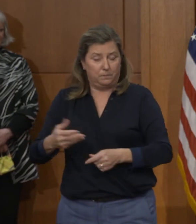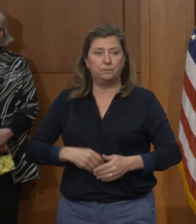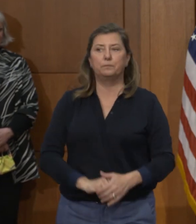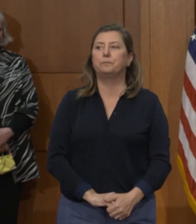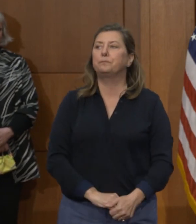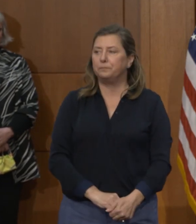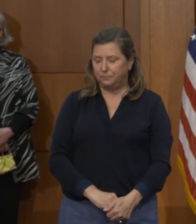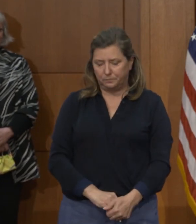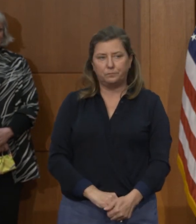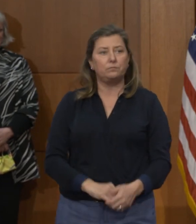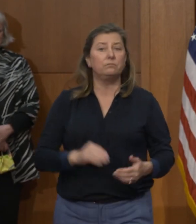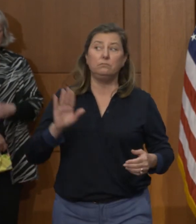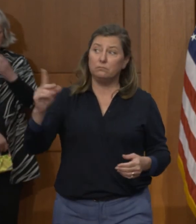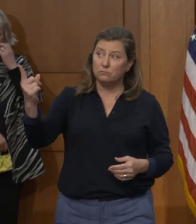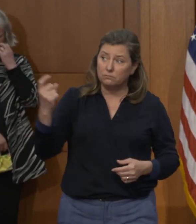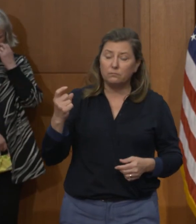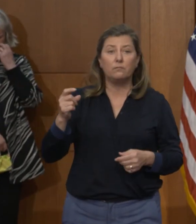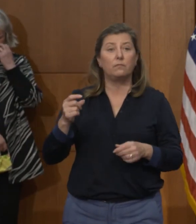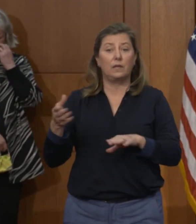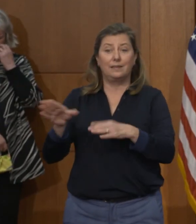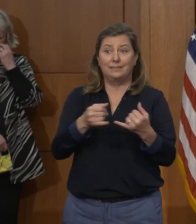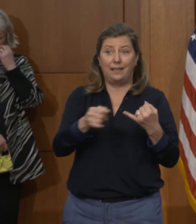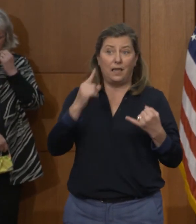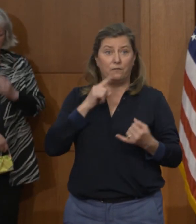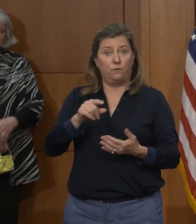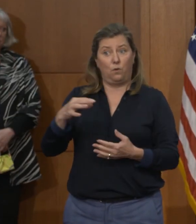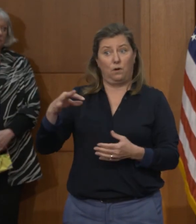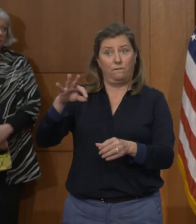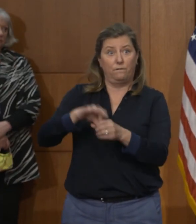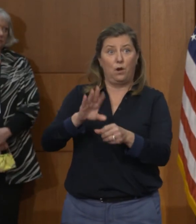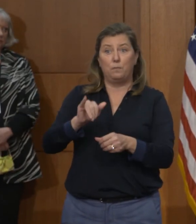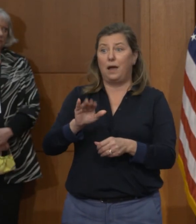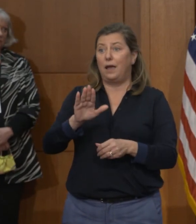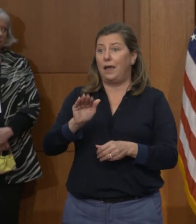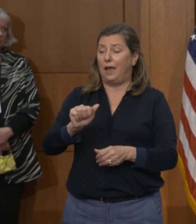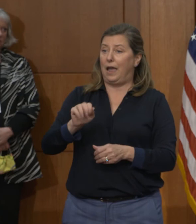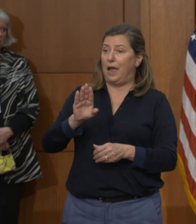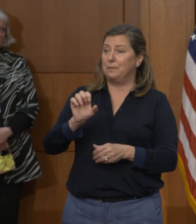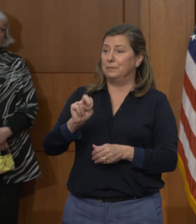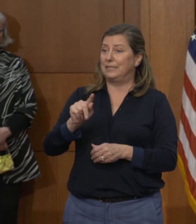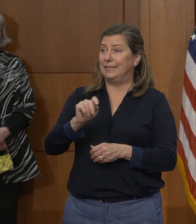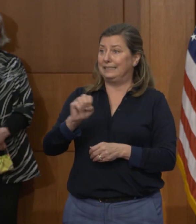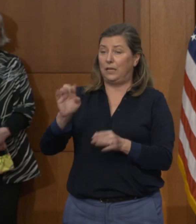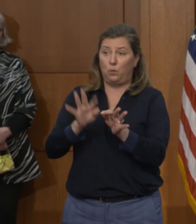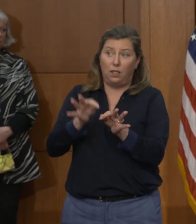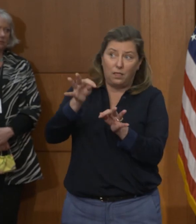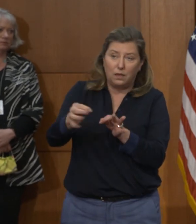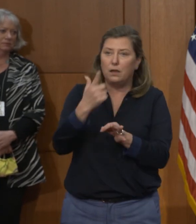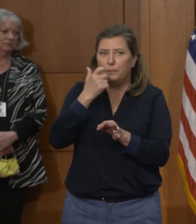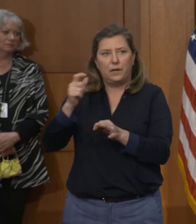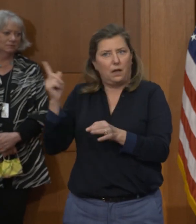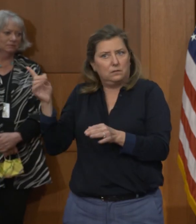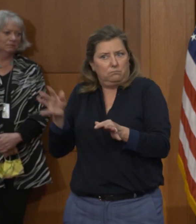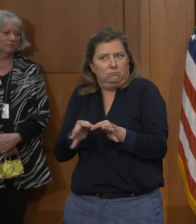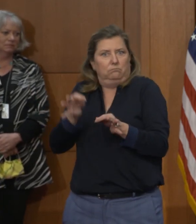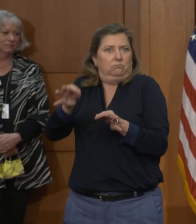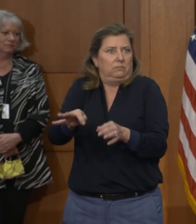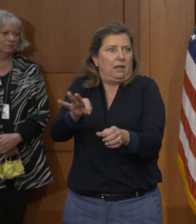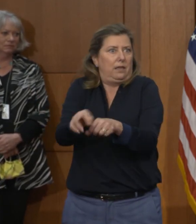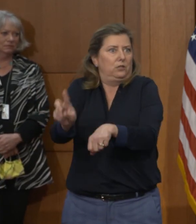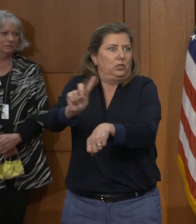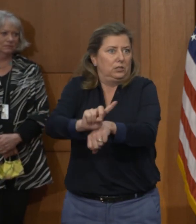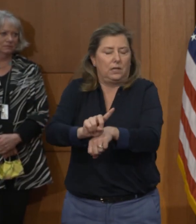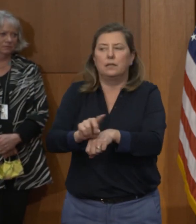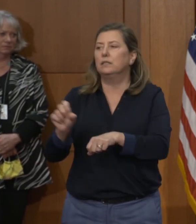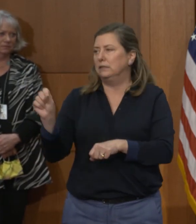Yes, so the question is, will the deadline for absentee voting be extended due to the governor postponing the election? And